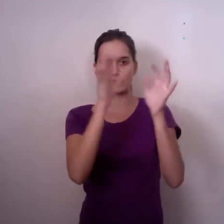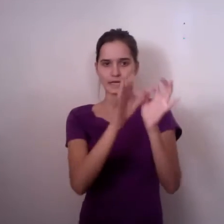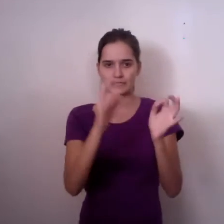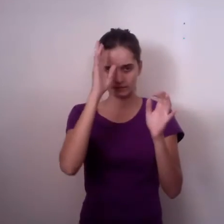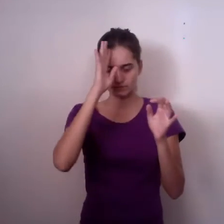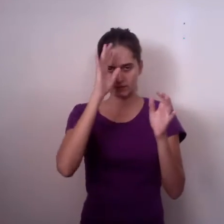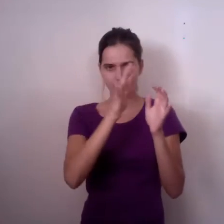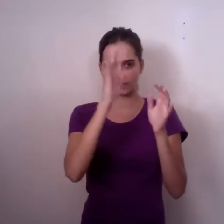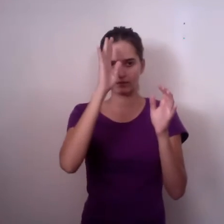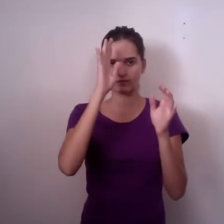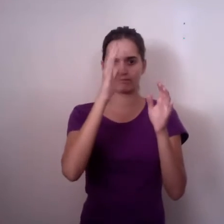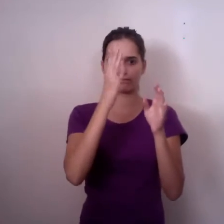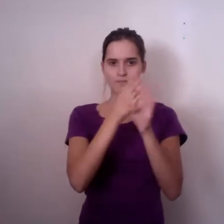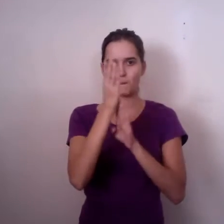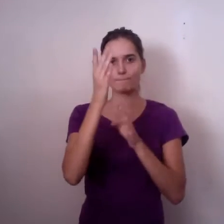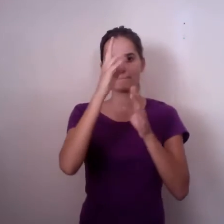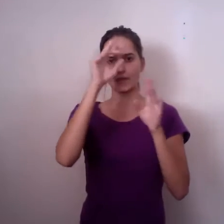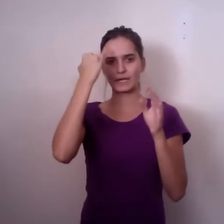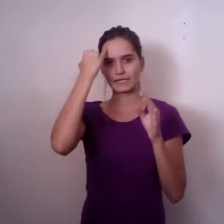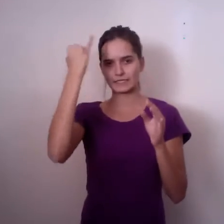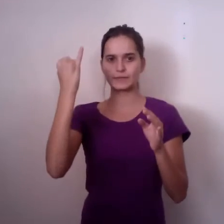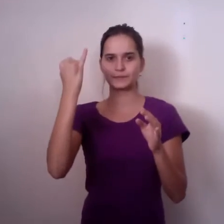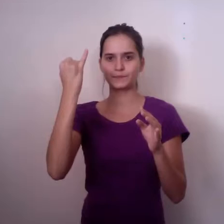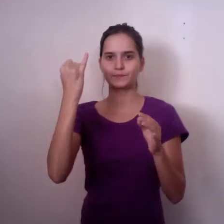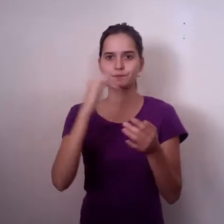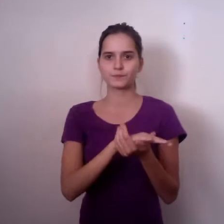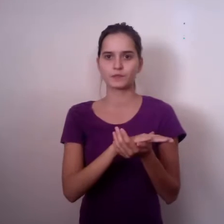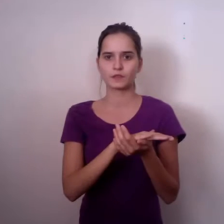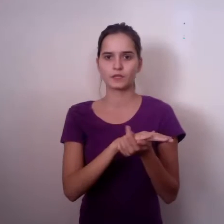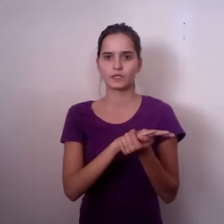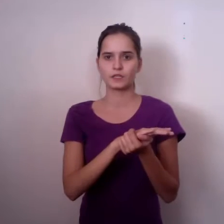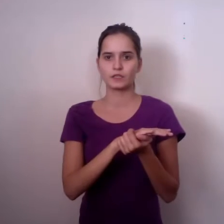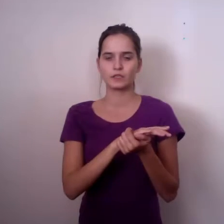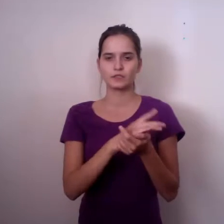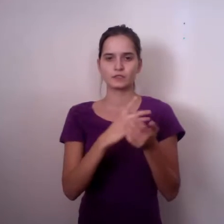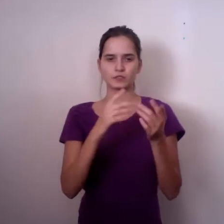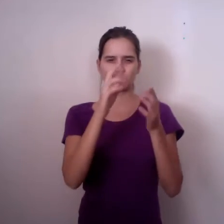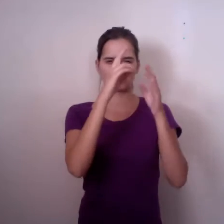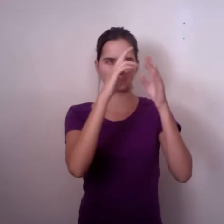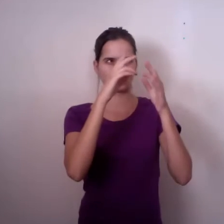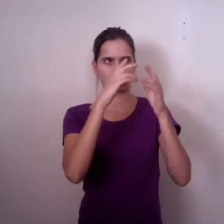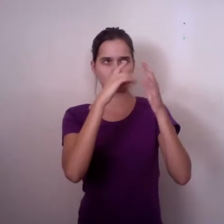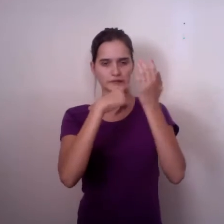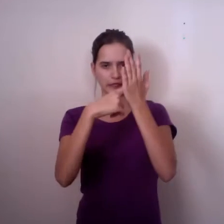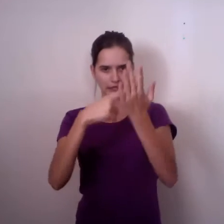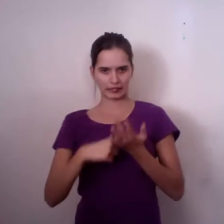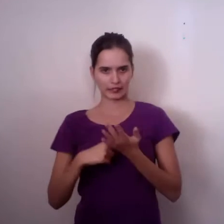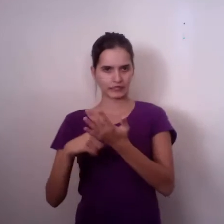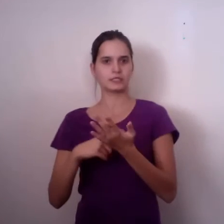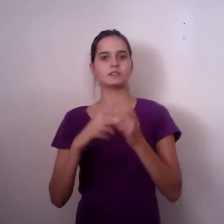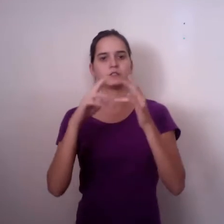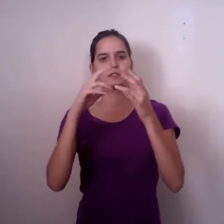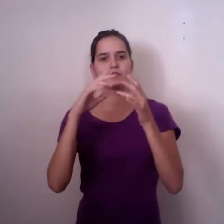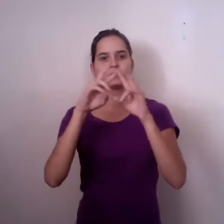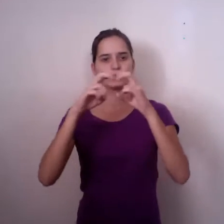at these different issues that have been brought to class, and they decide on their research project that they're going to do related